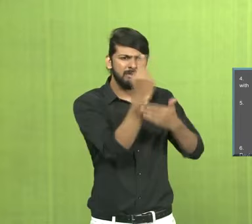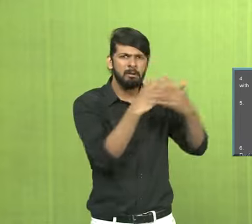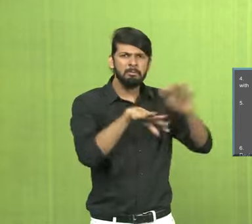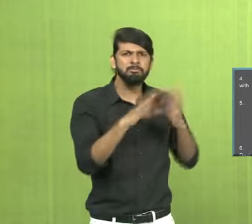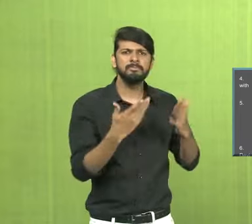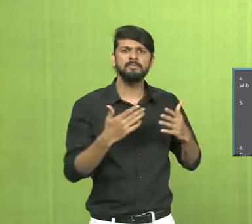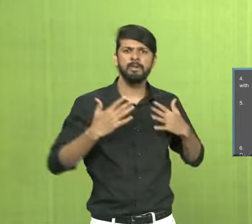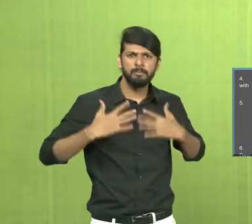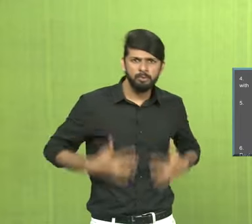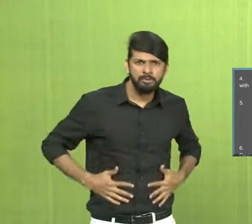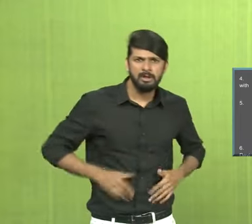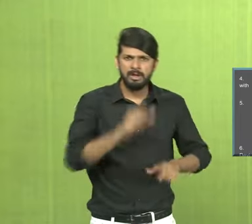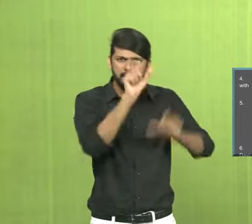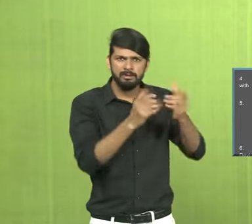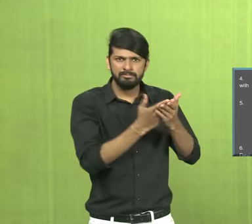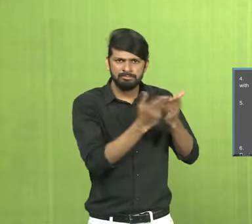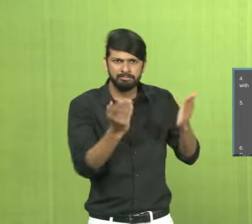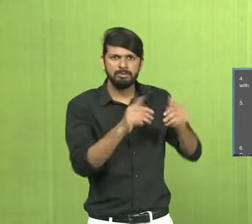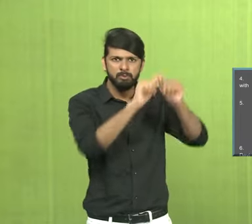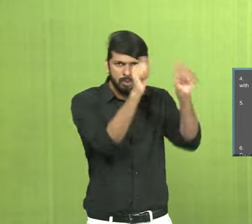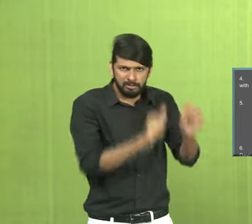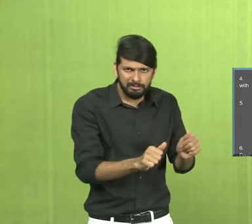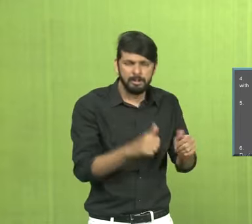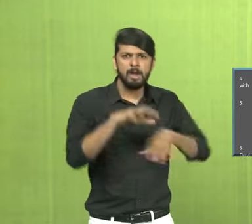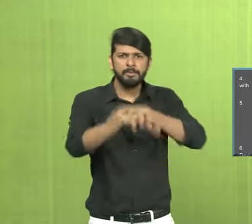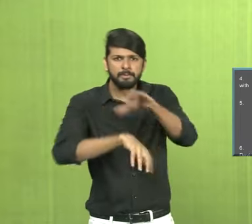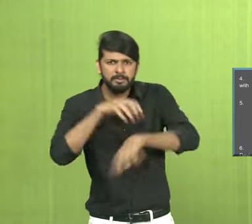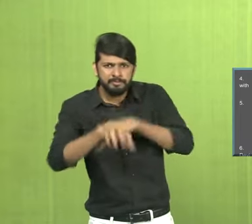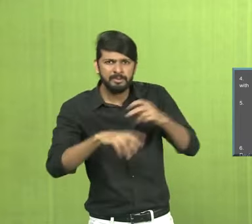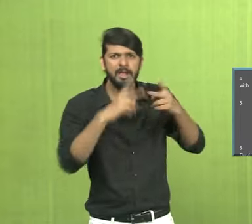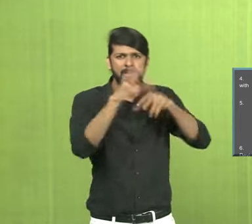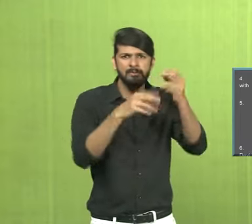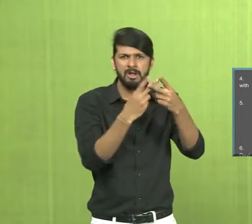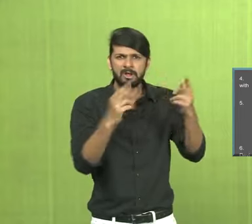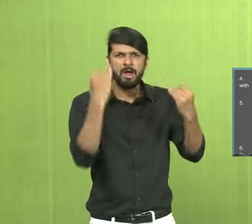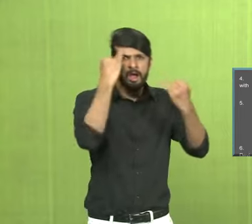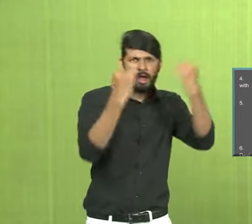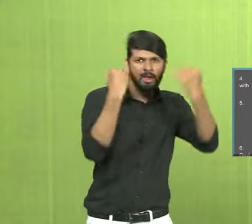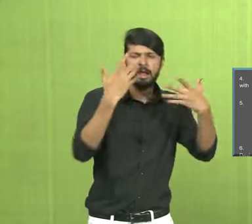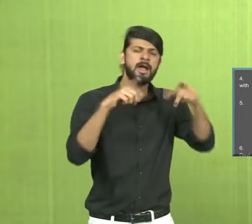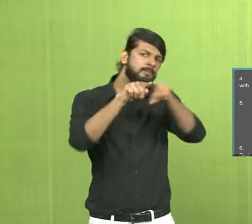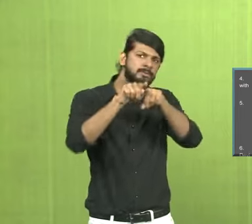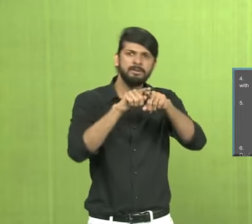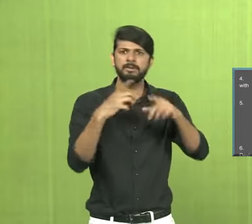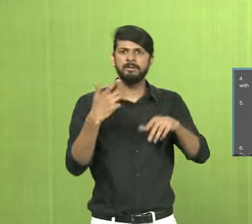And lastly, the forms and the figures of the humans and the animals are created